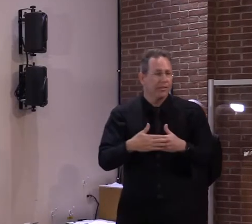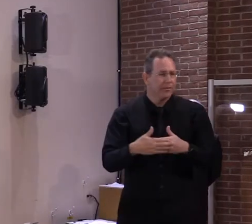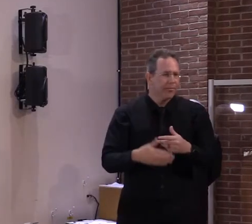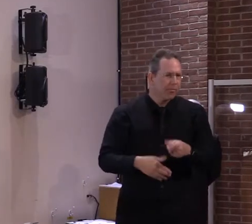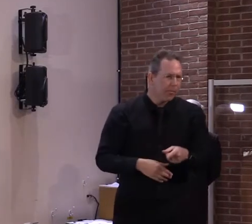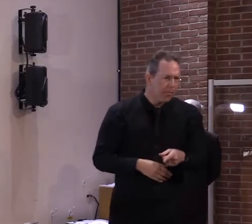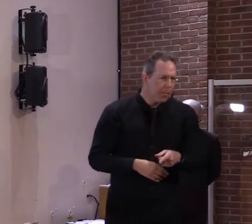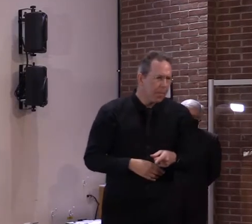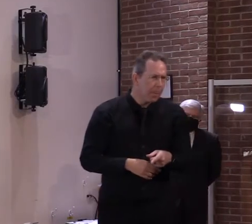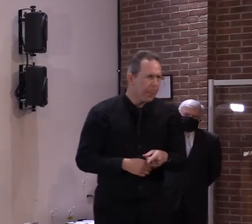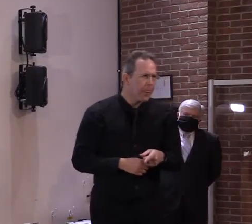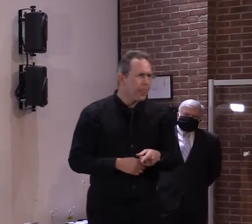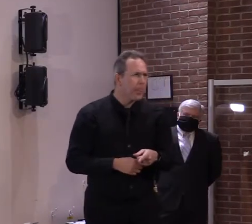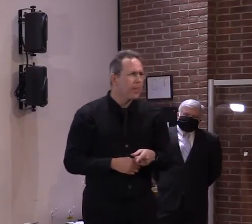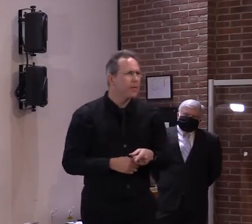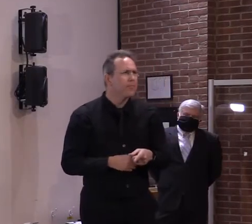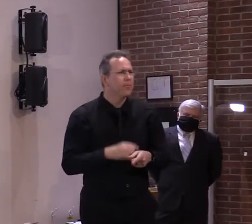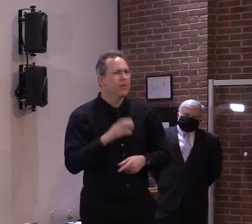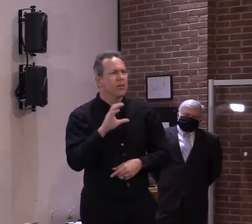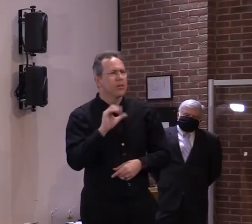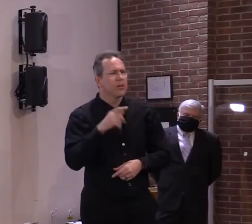Tom, Compass, Vermont.